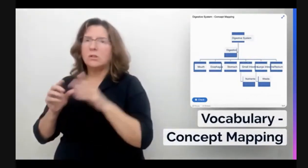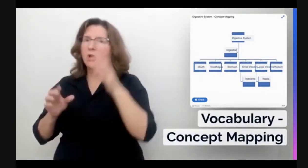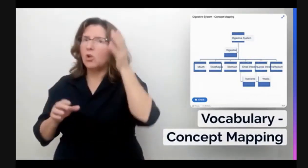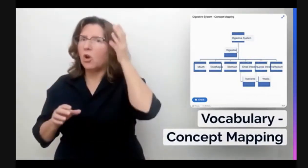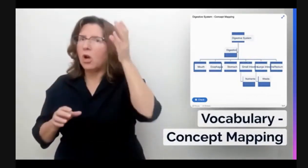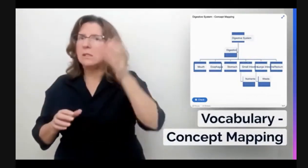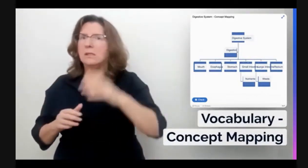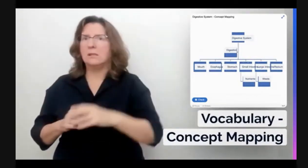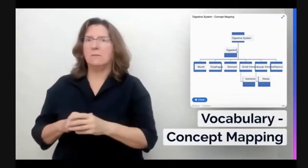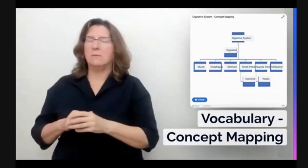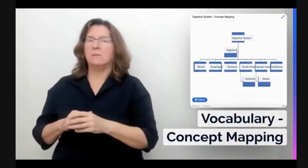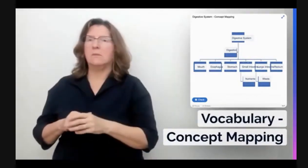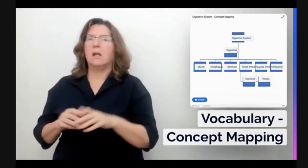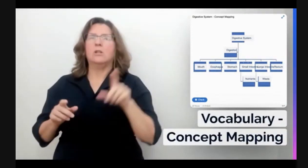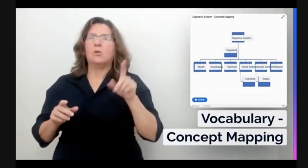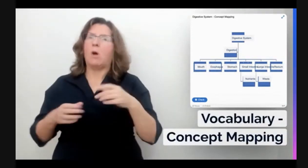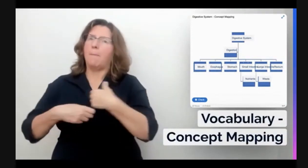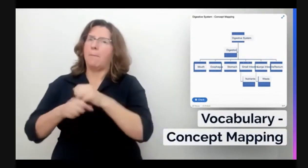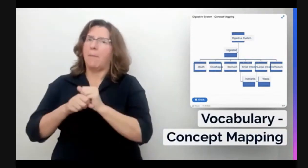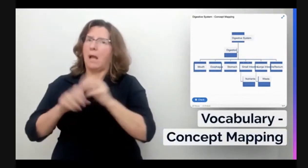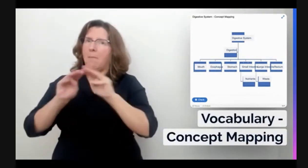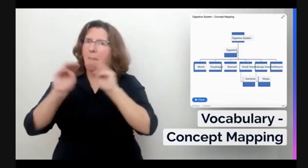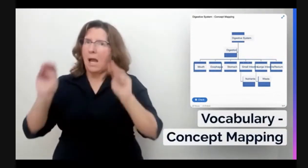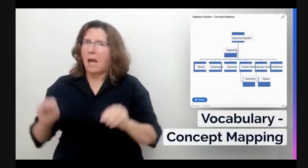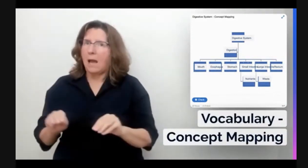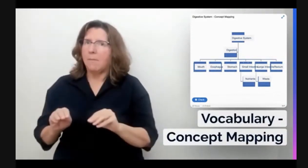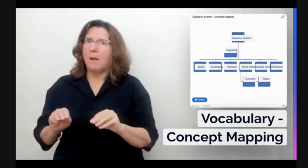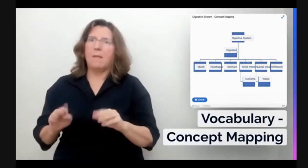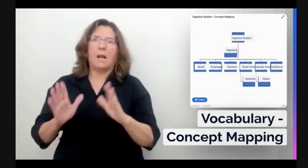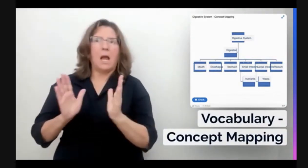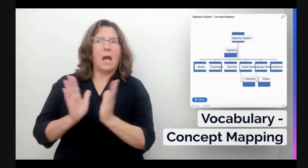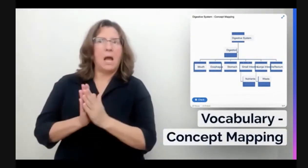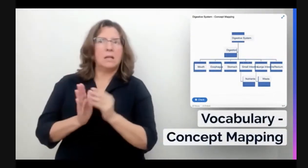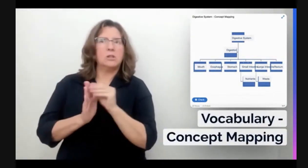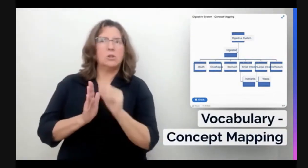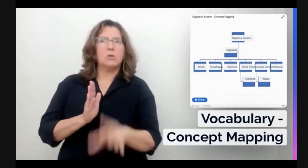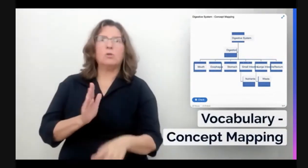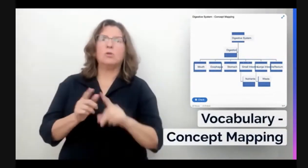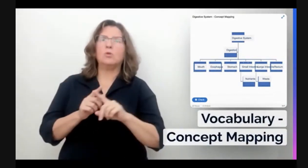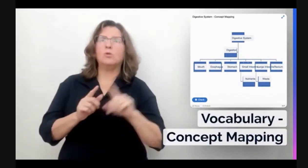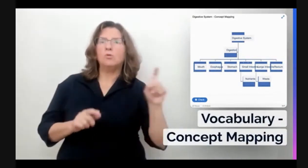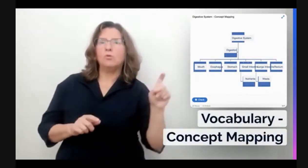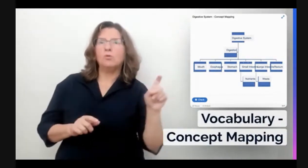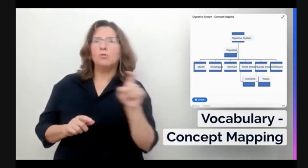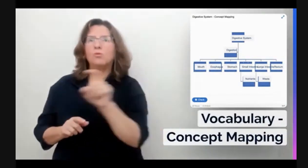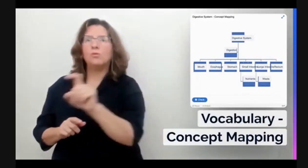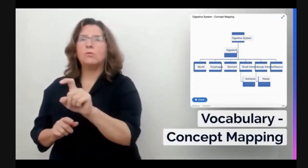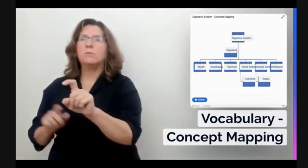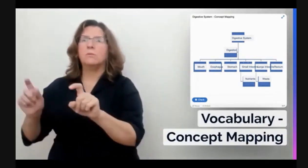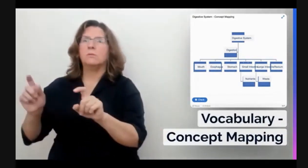Language acquisition requires the learner to categorize concepts.